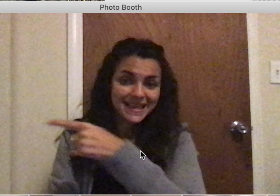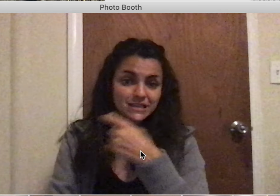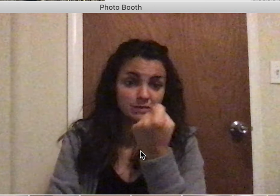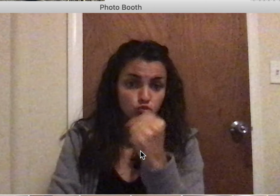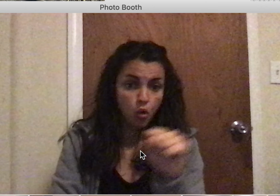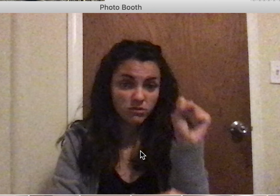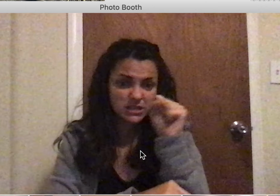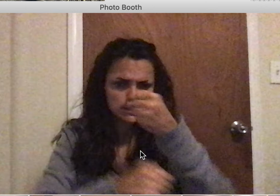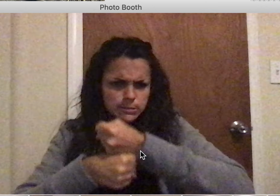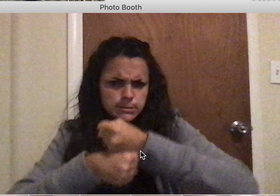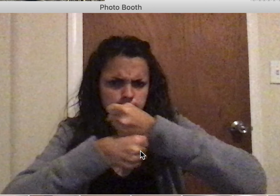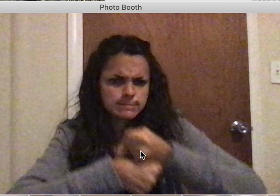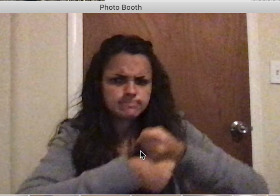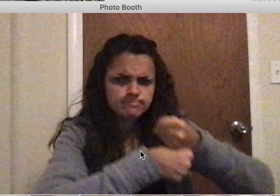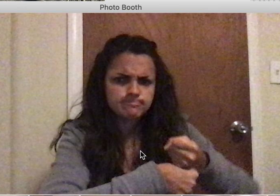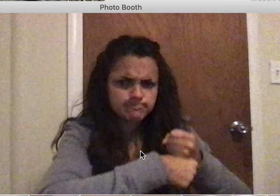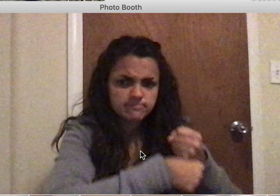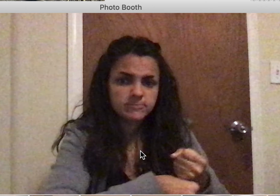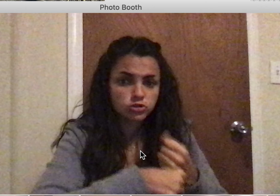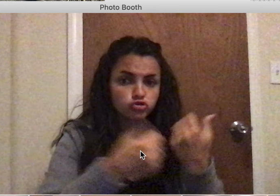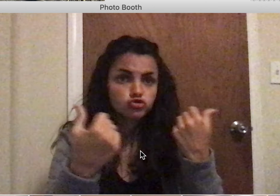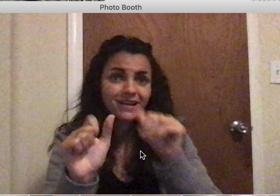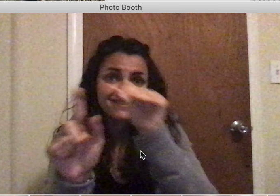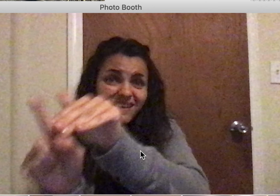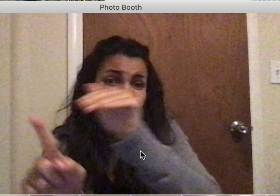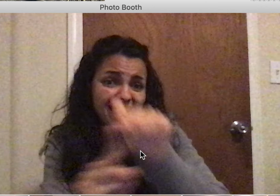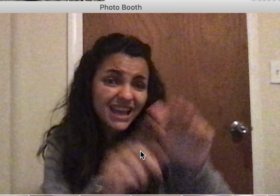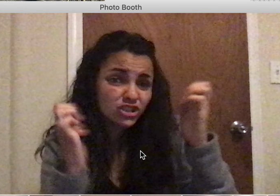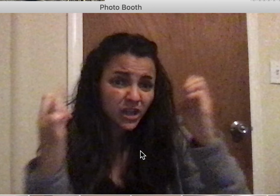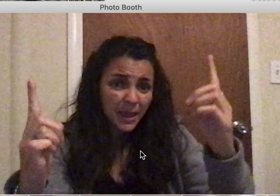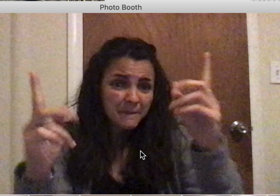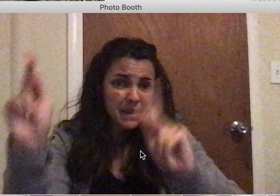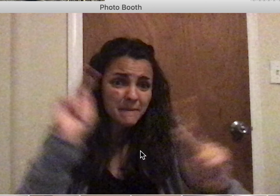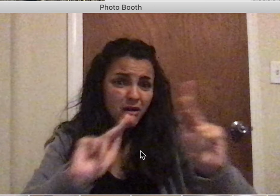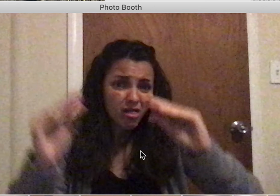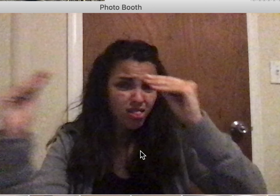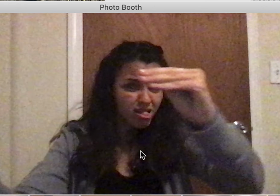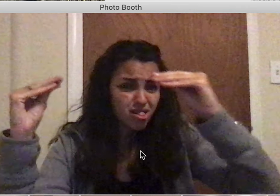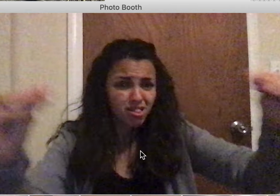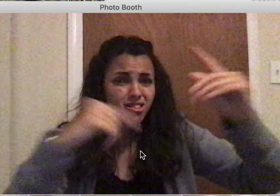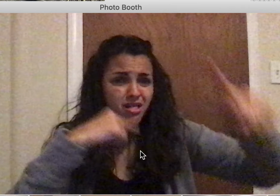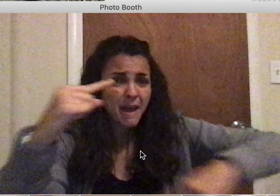trying to prevent it from occurring. Bring awareness.